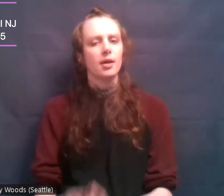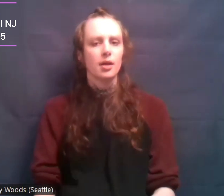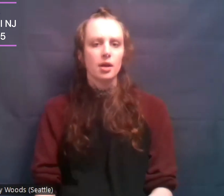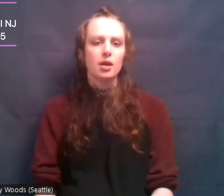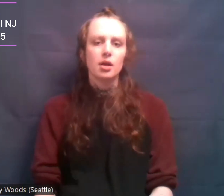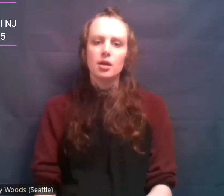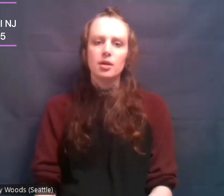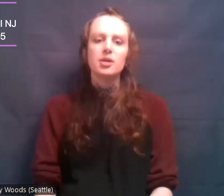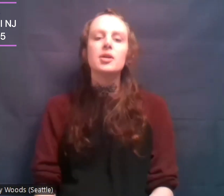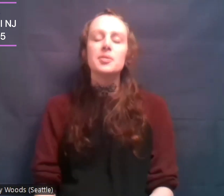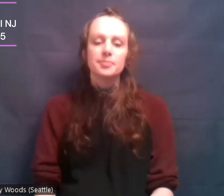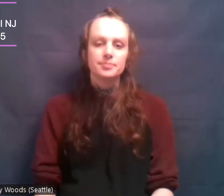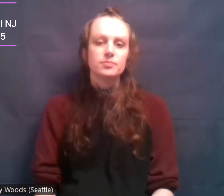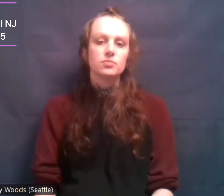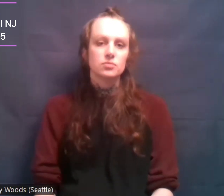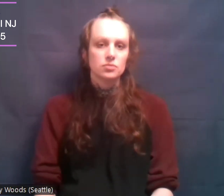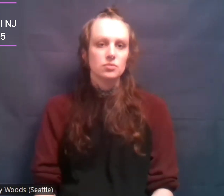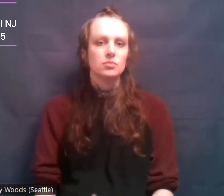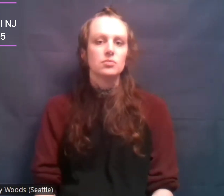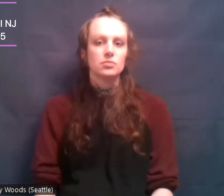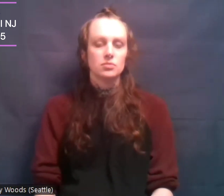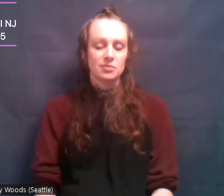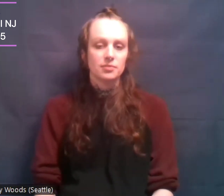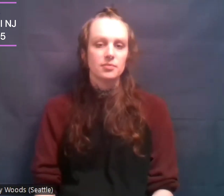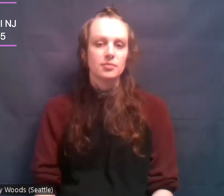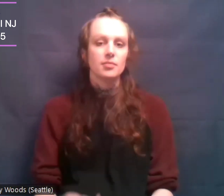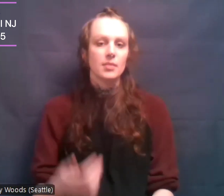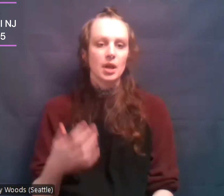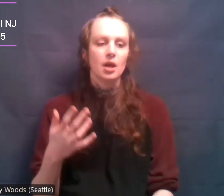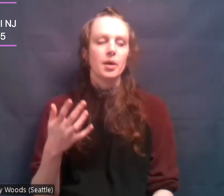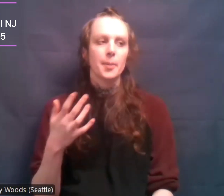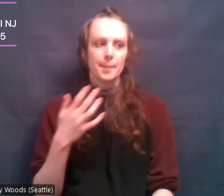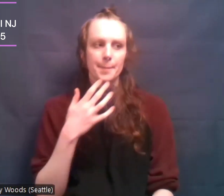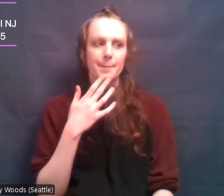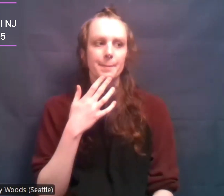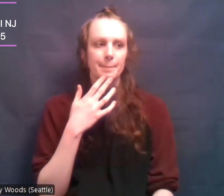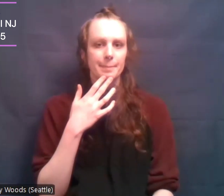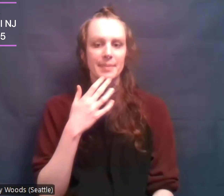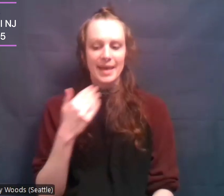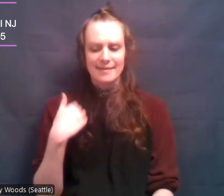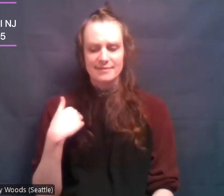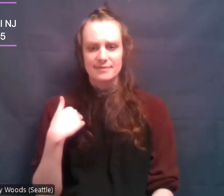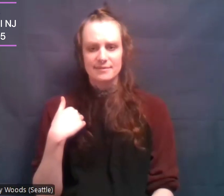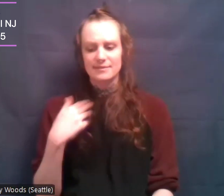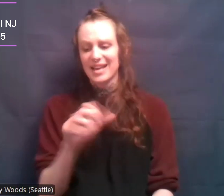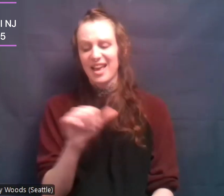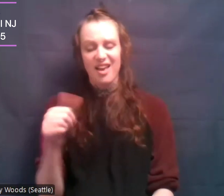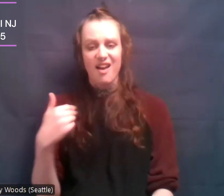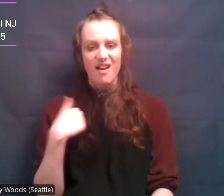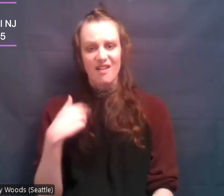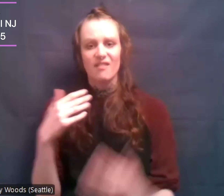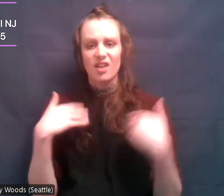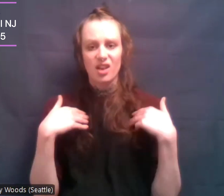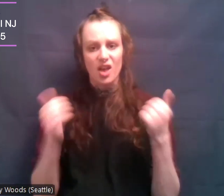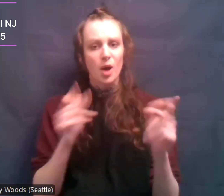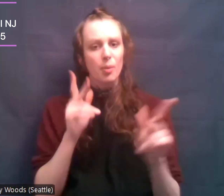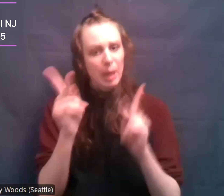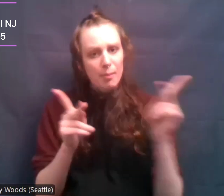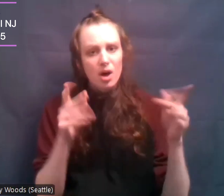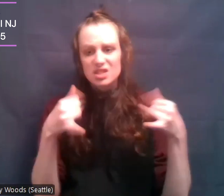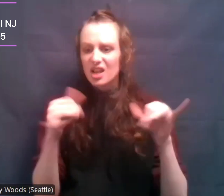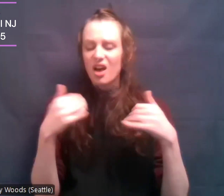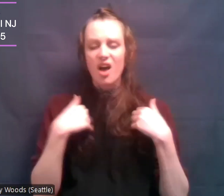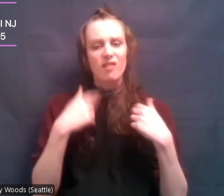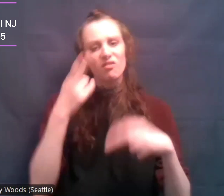to see like that there are young people in the program and that there's still fun stuff to do. And so